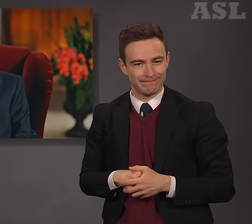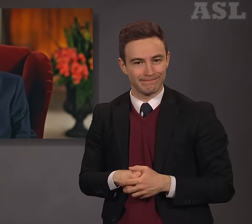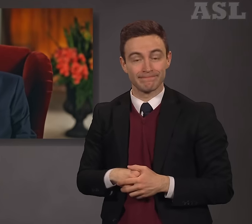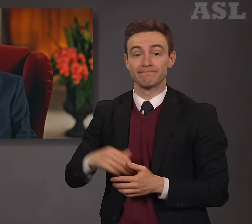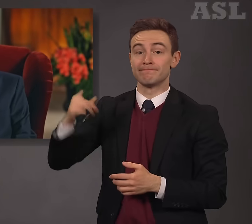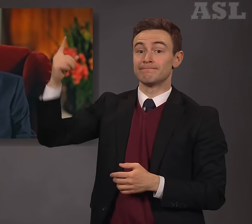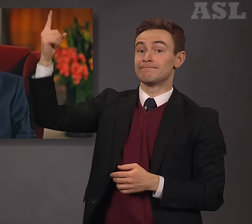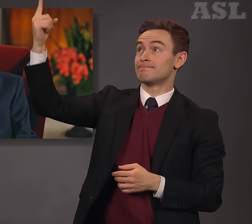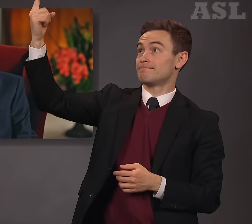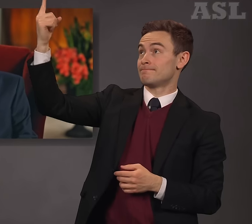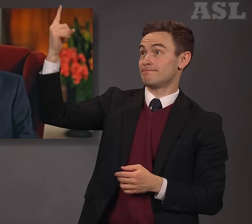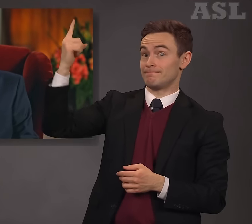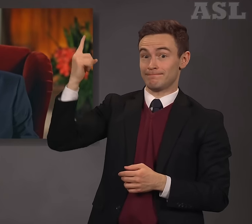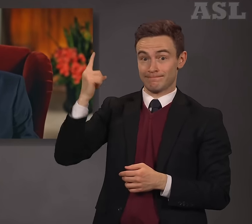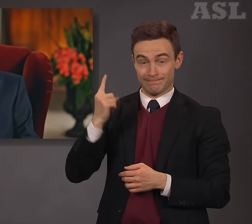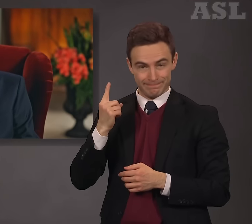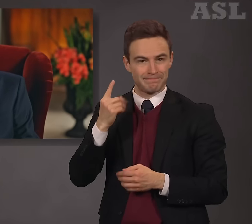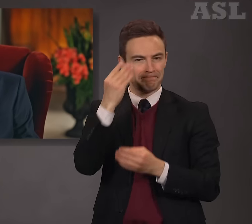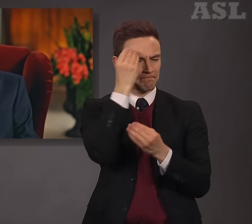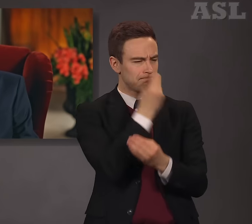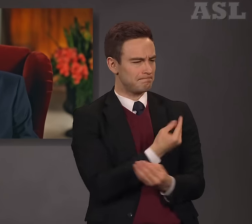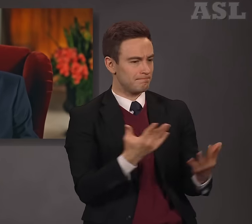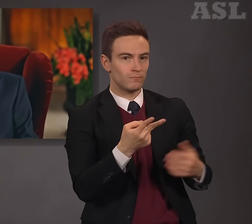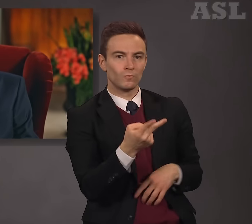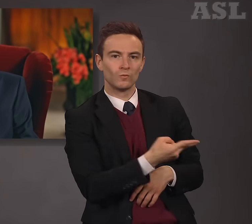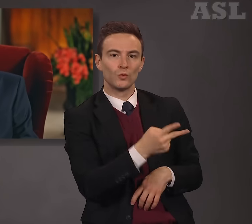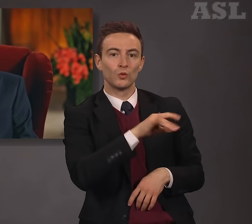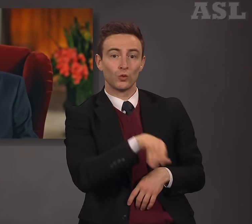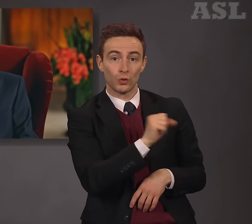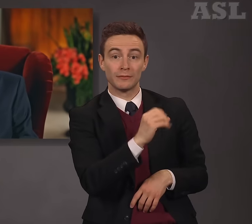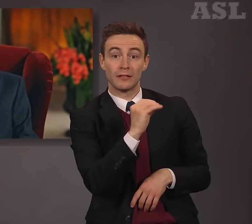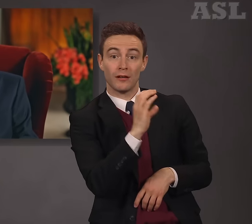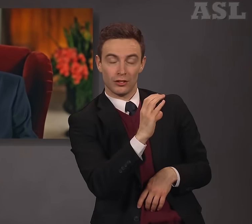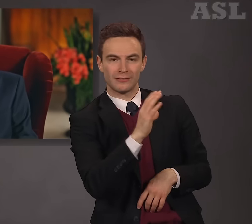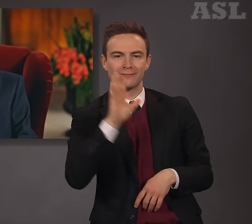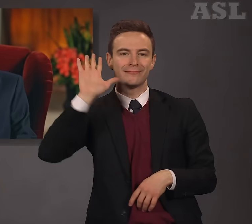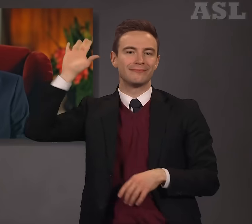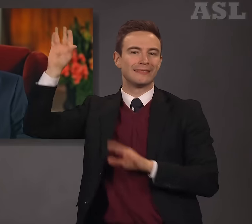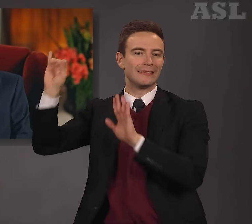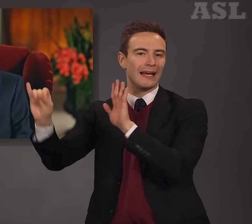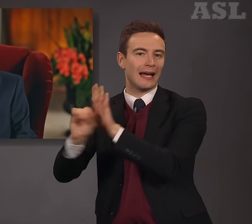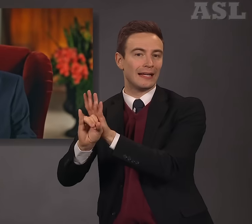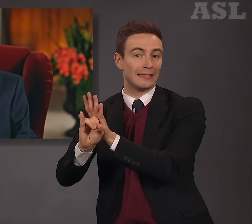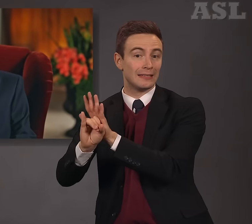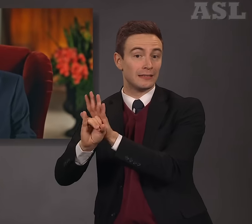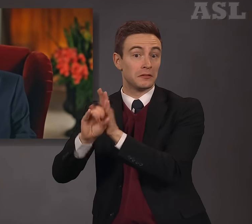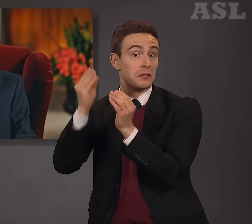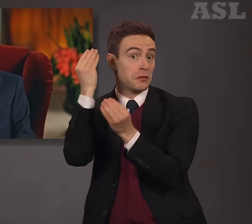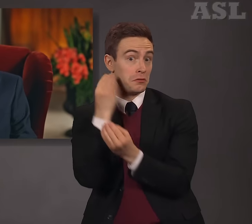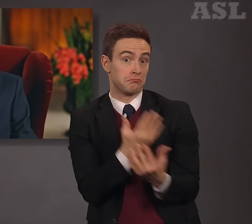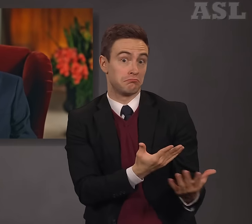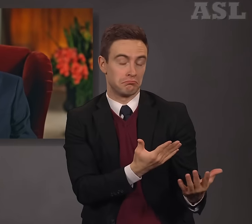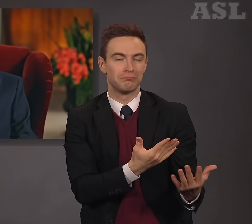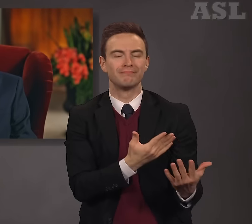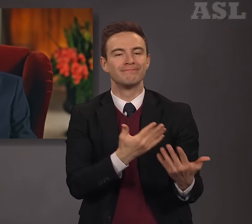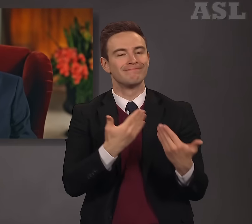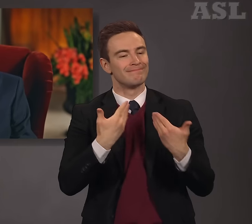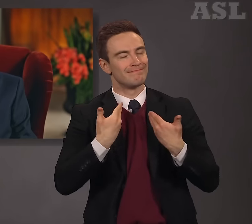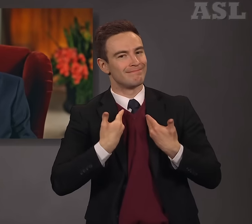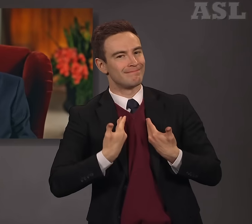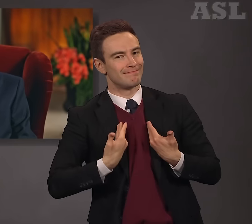During this visitation, the Lord affirmed his identity. He